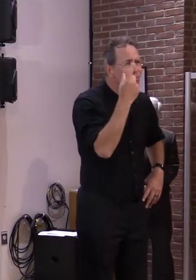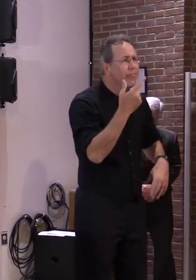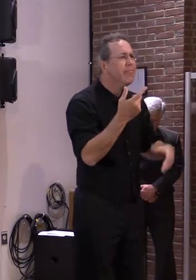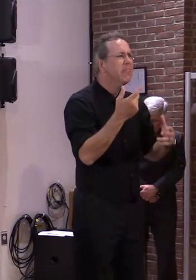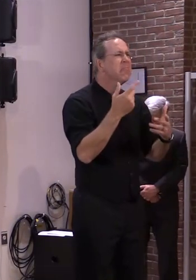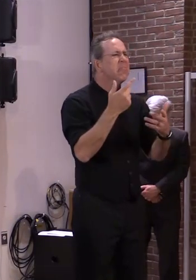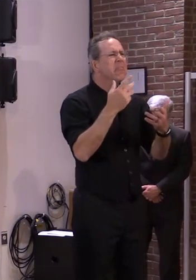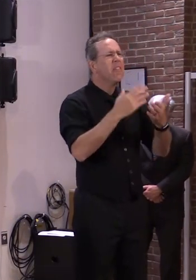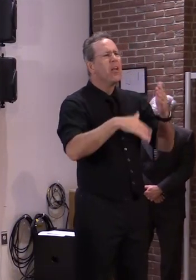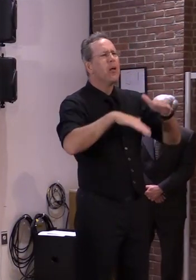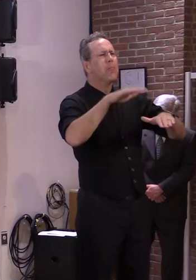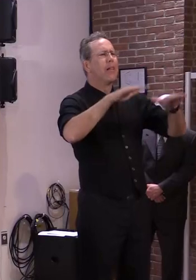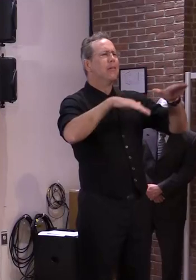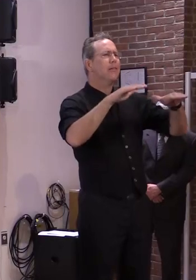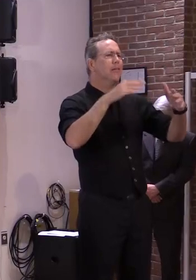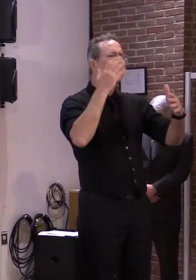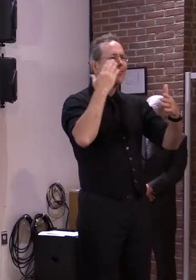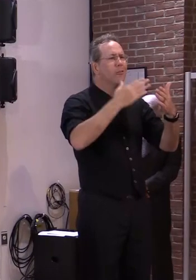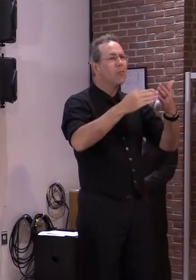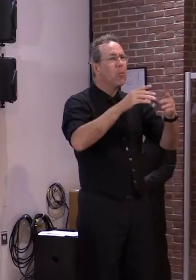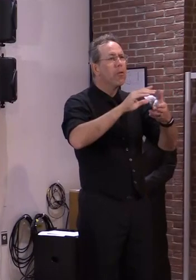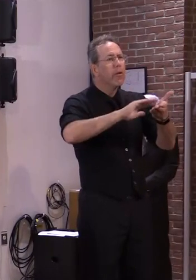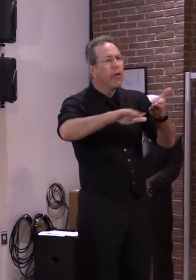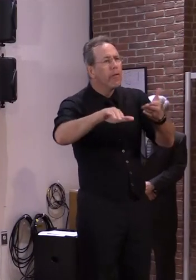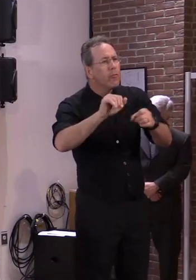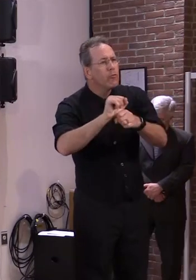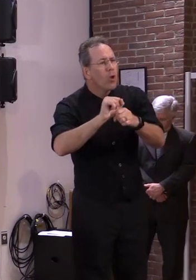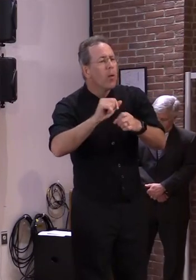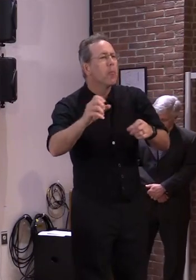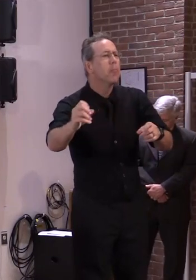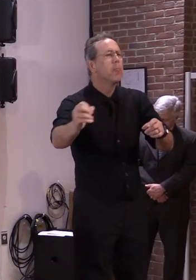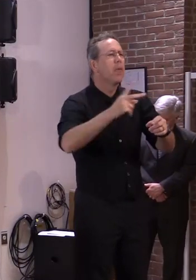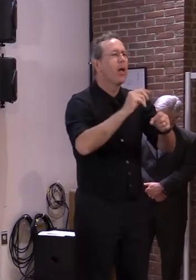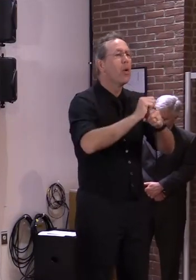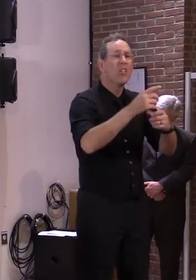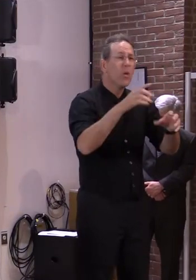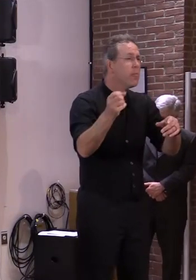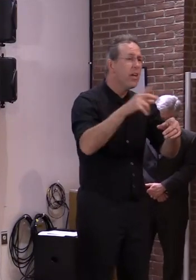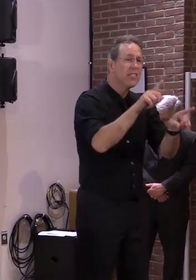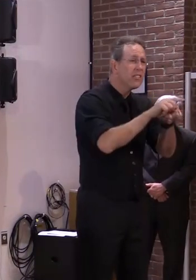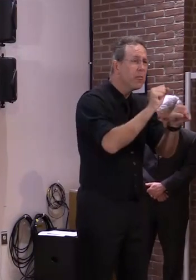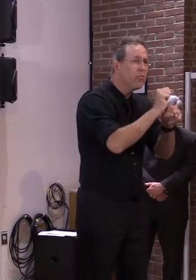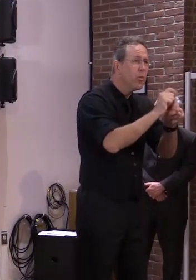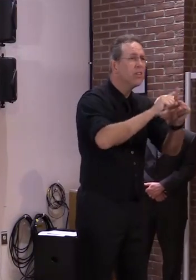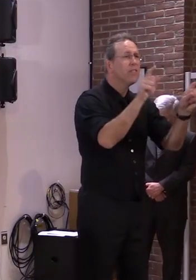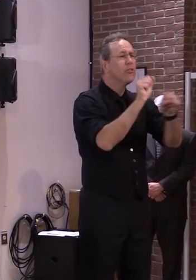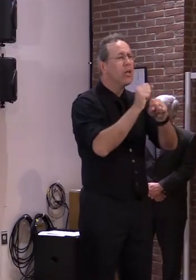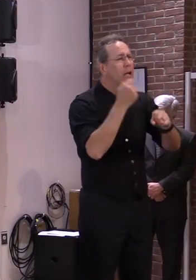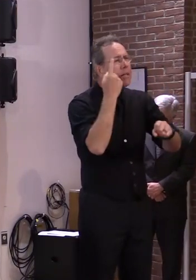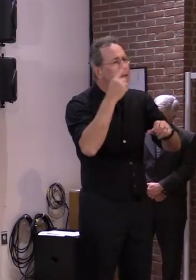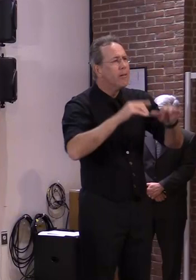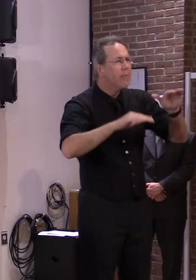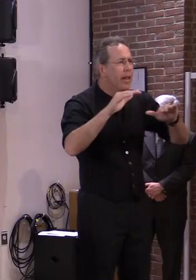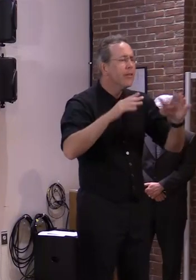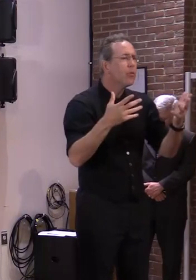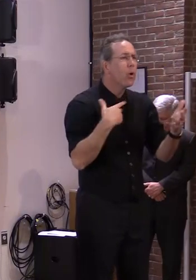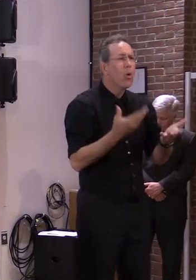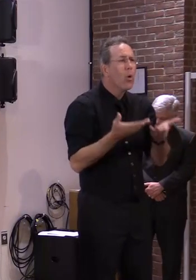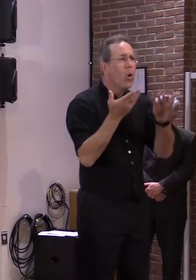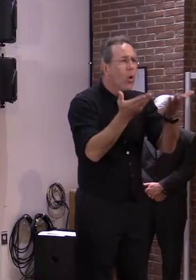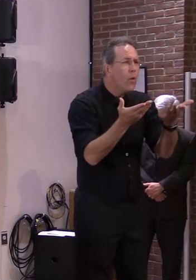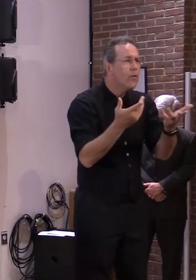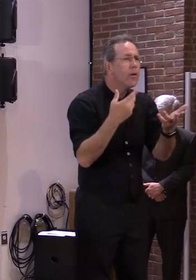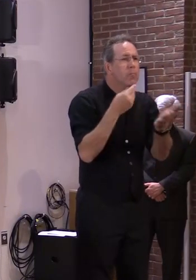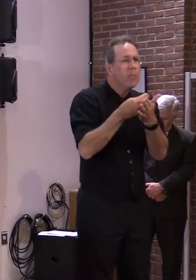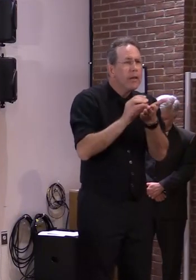those business owners in those sectors are doing their part. They're offering more money for people to come in, higher